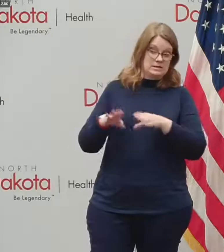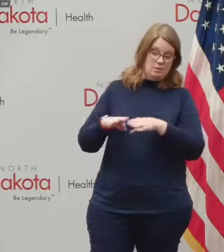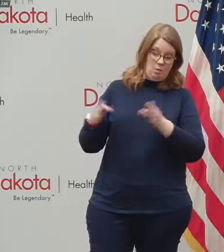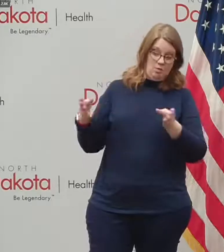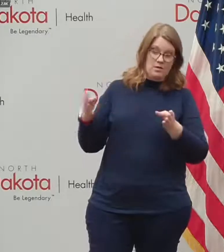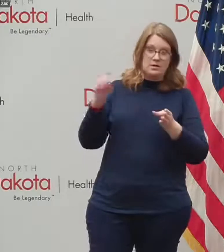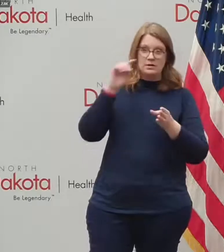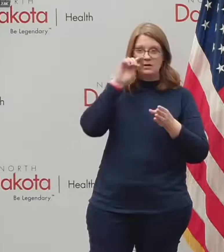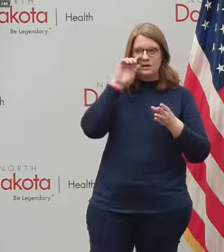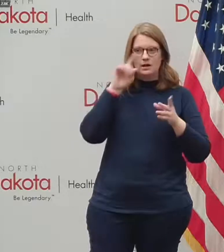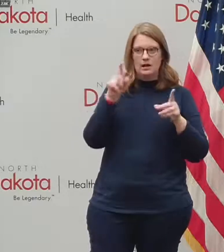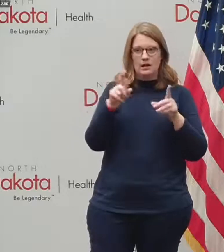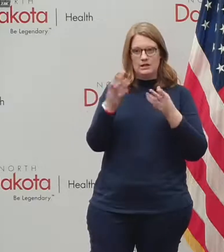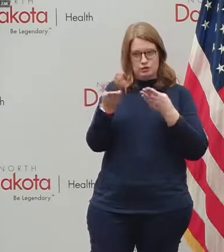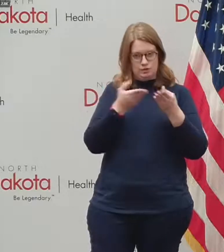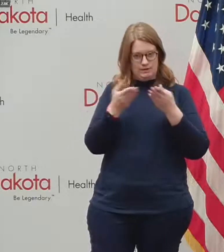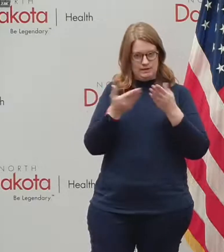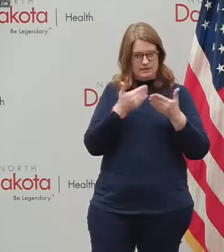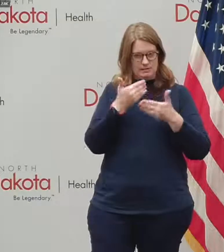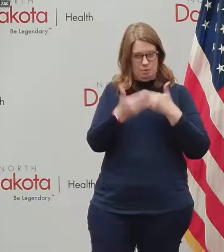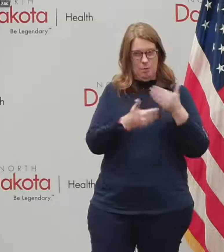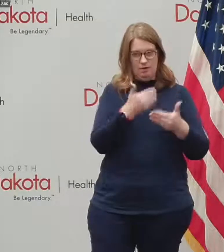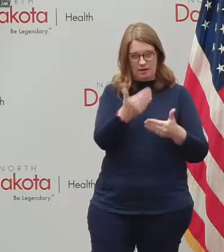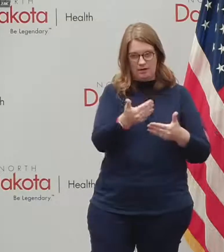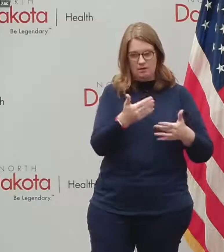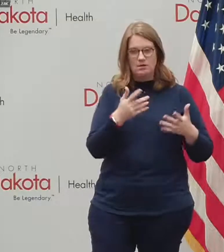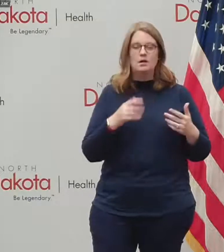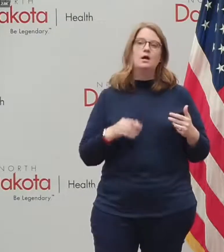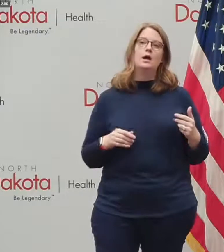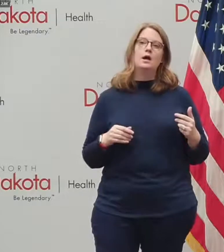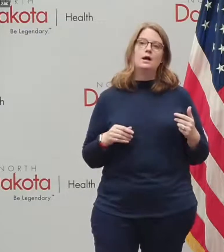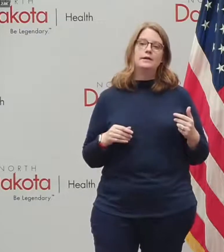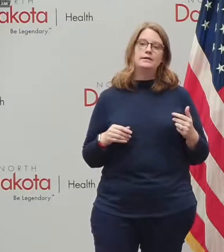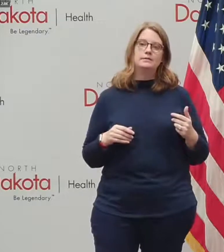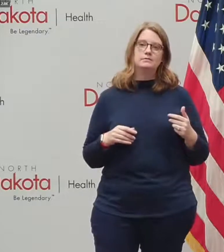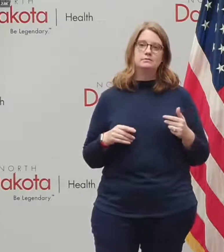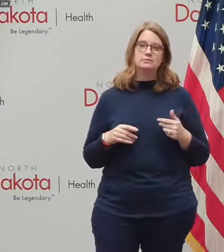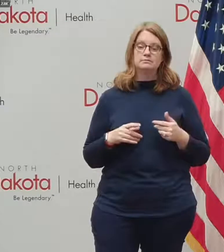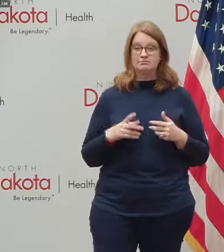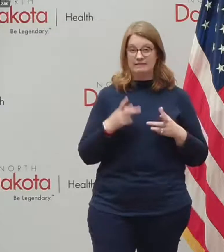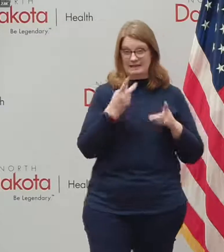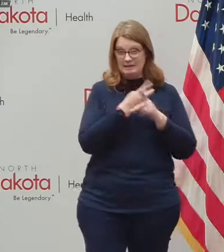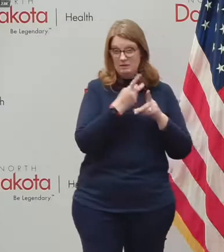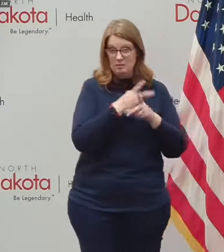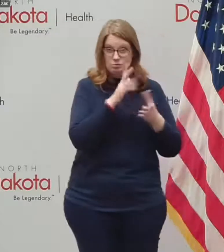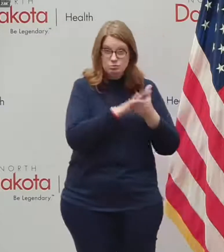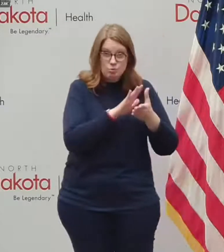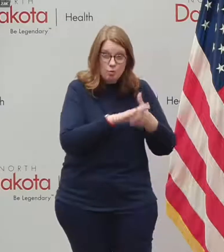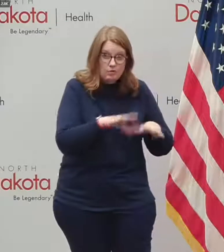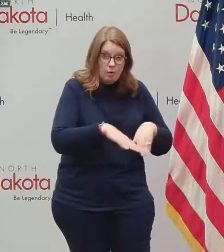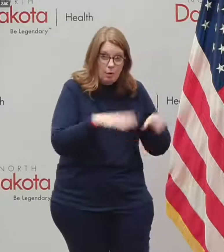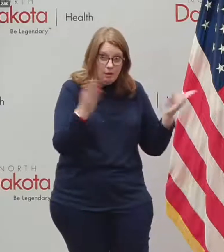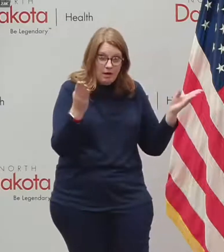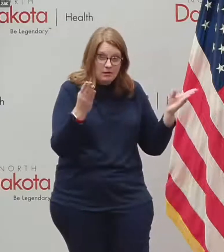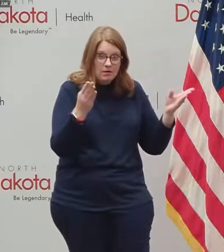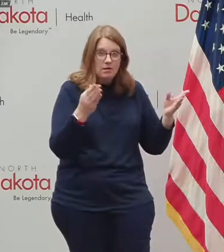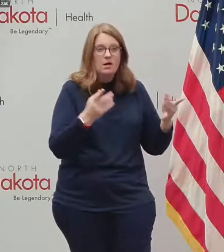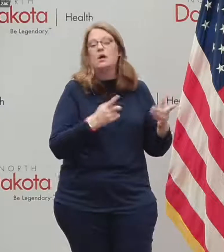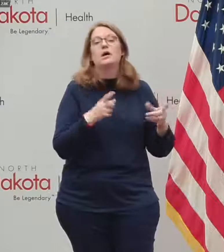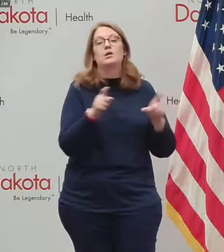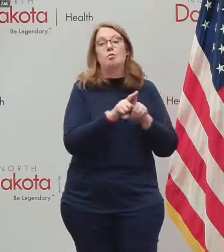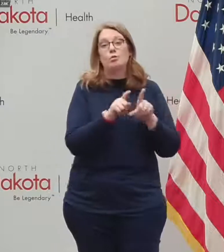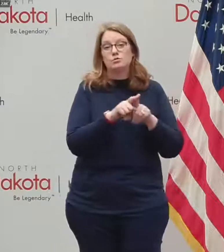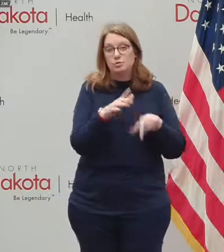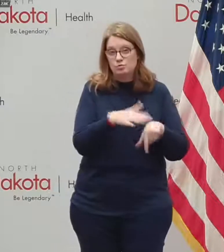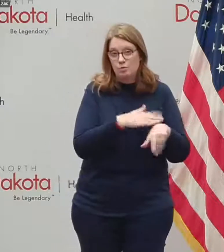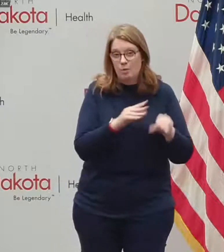and services moving for the citizens of our state, and our schools open as well, and at the same time slowing the spread